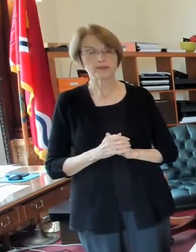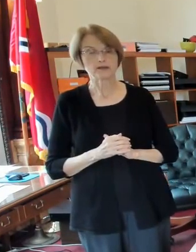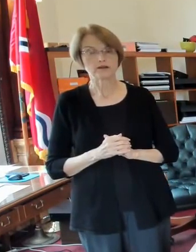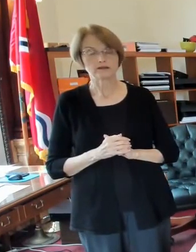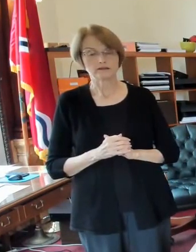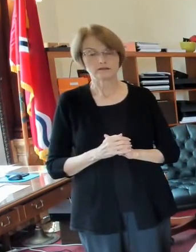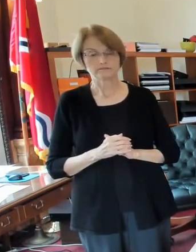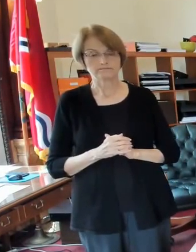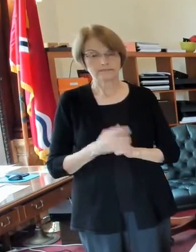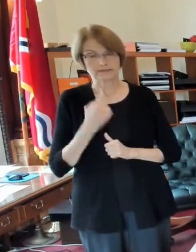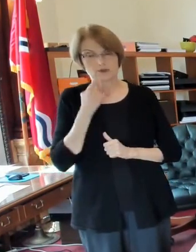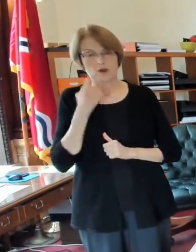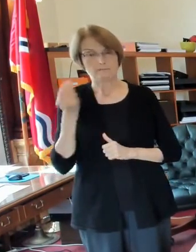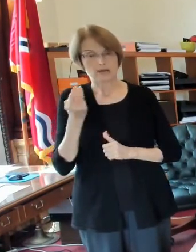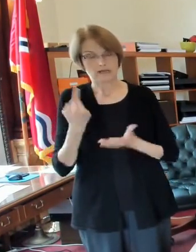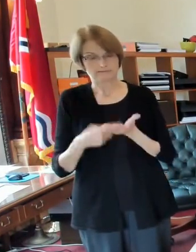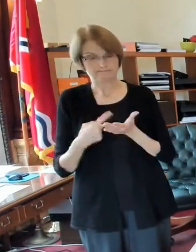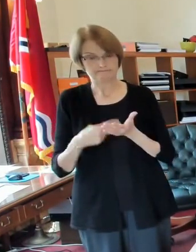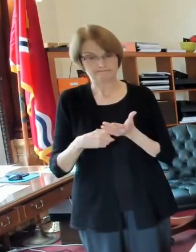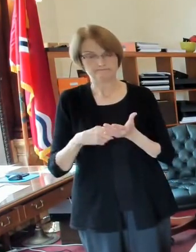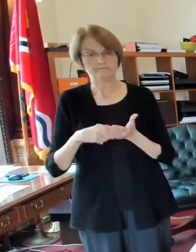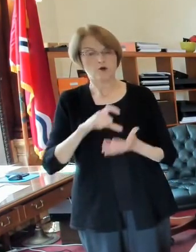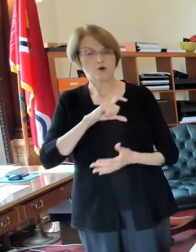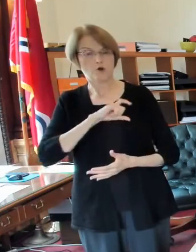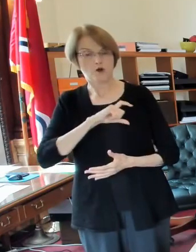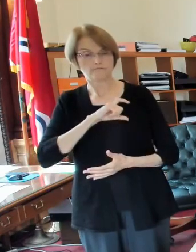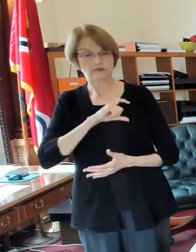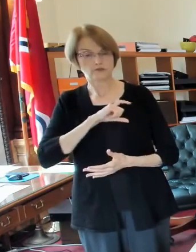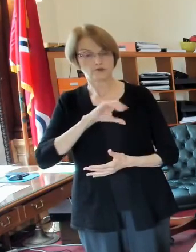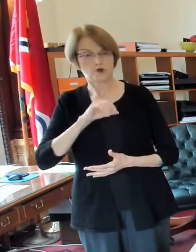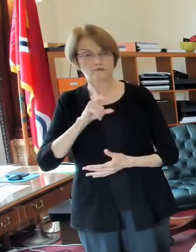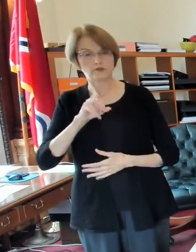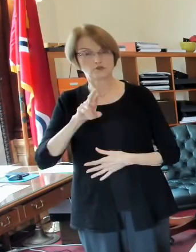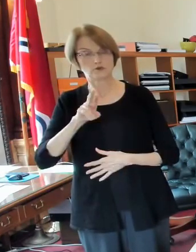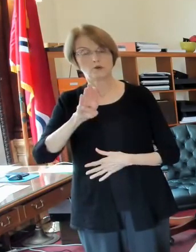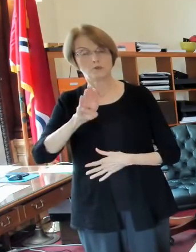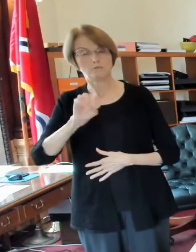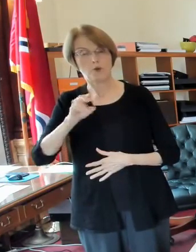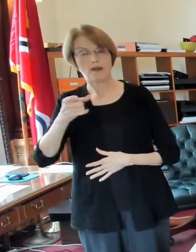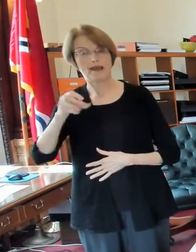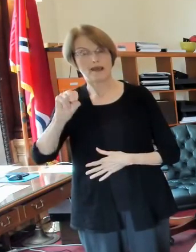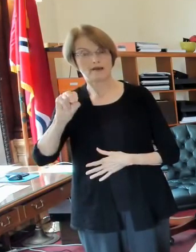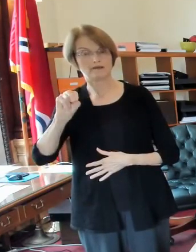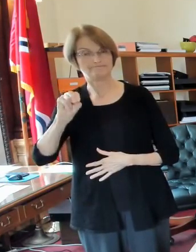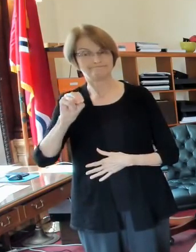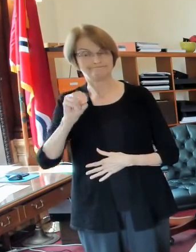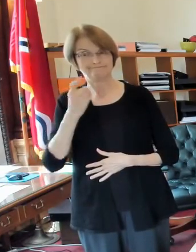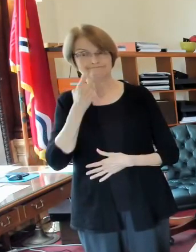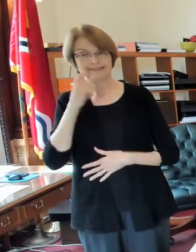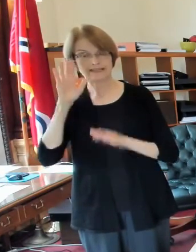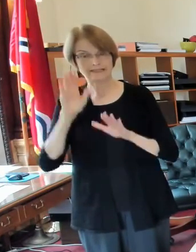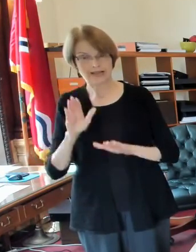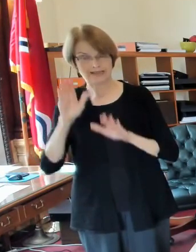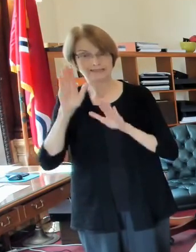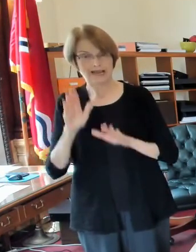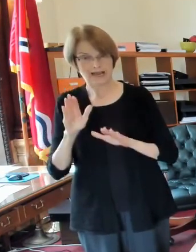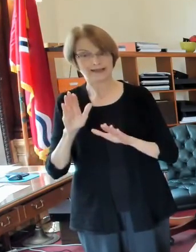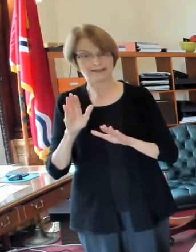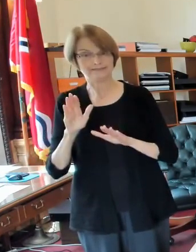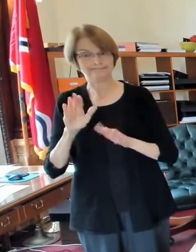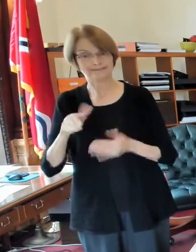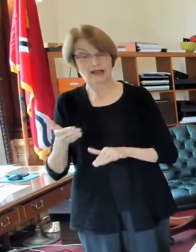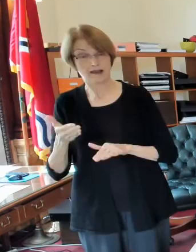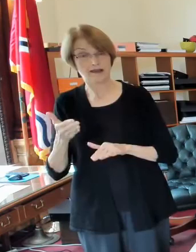we talked about this on Monday. You all know that Officer Bohannon died on Sunday as a result of gunshot wound to the head on Saturday